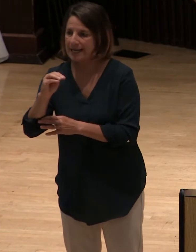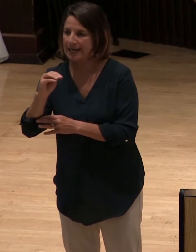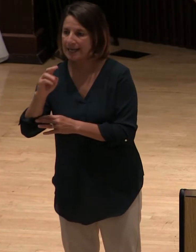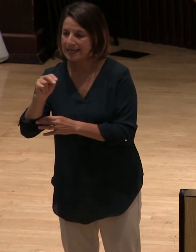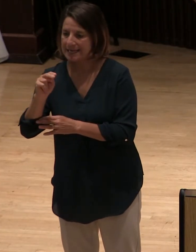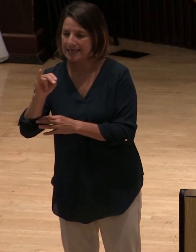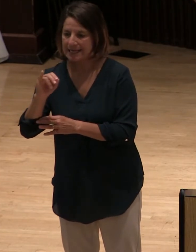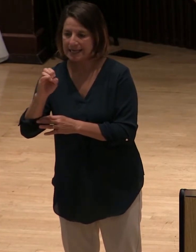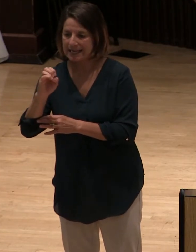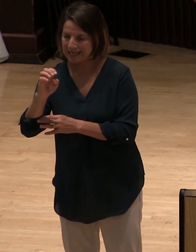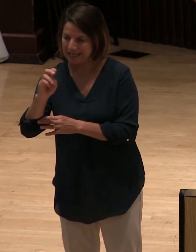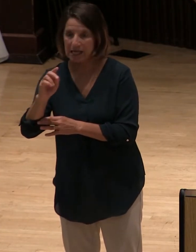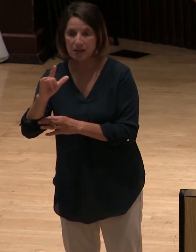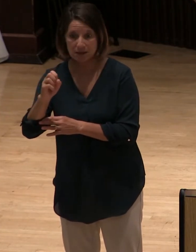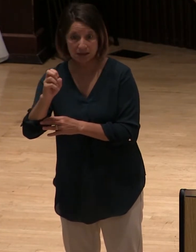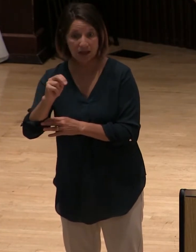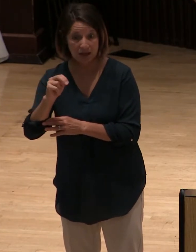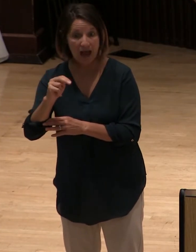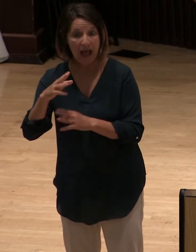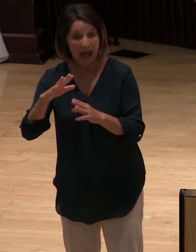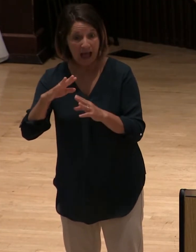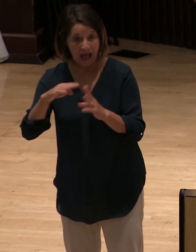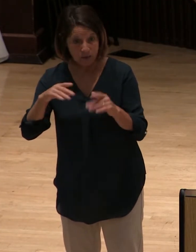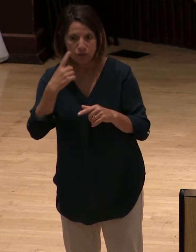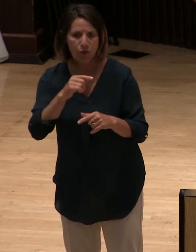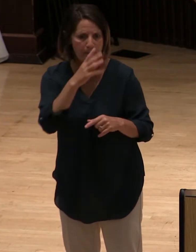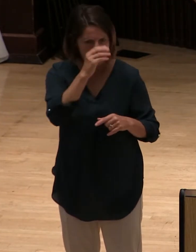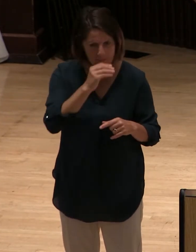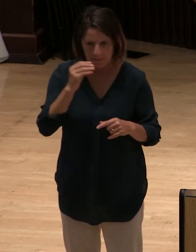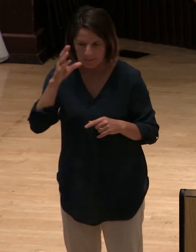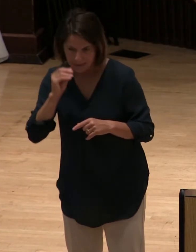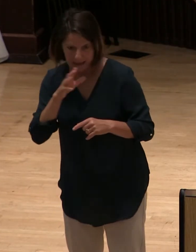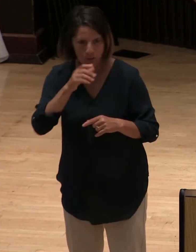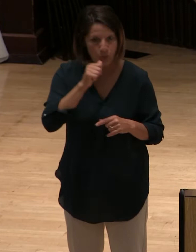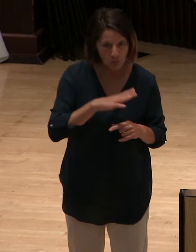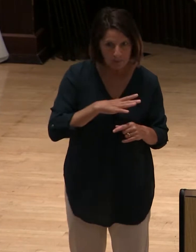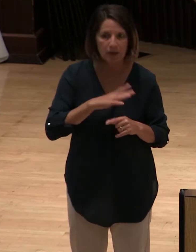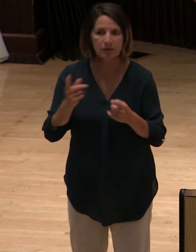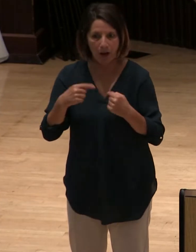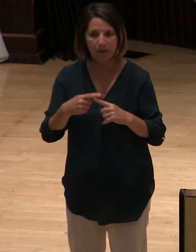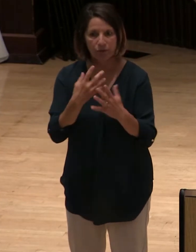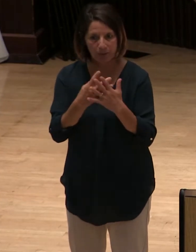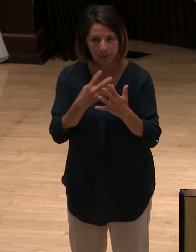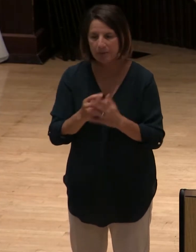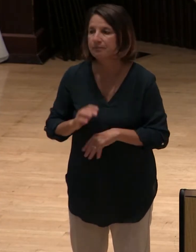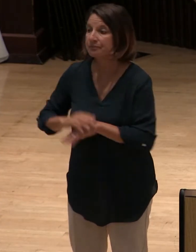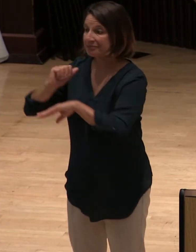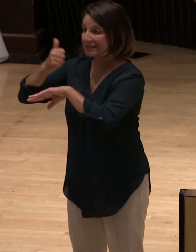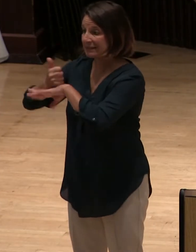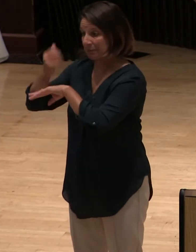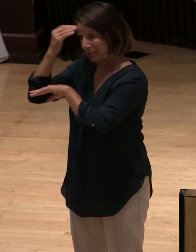women coming from prison, giving them a place to live in, establishing a mental health center,